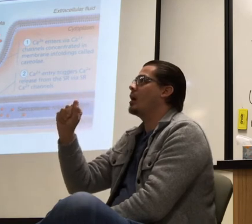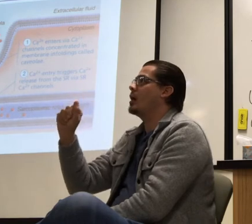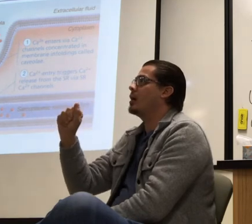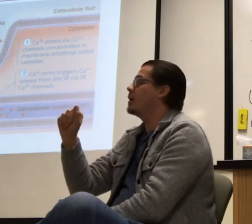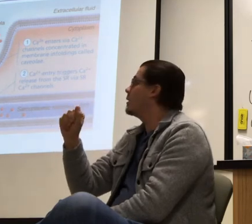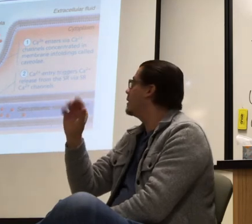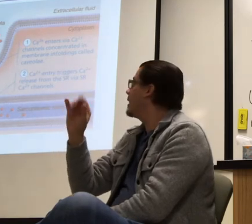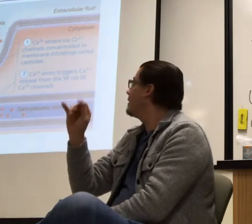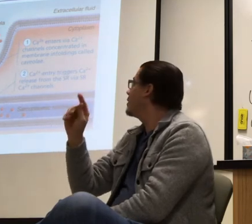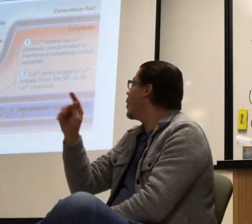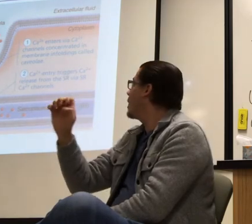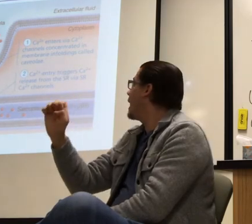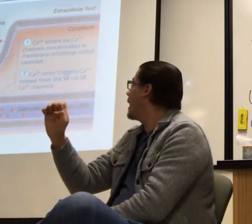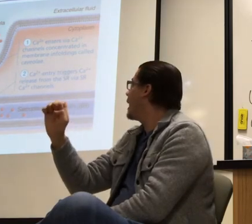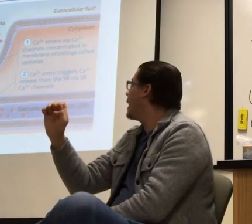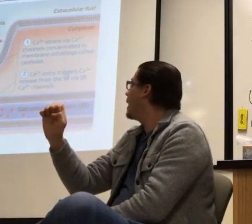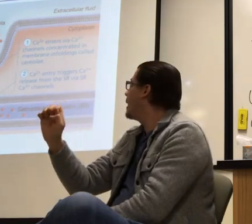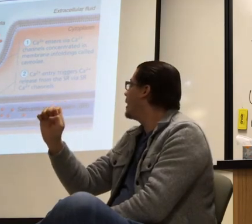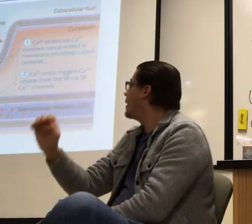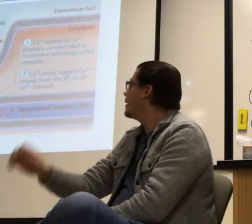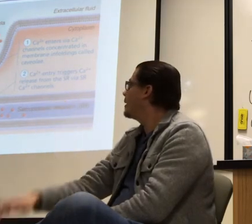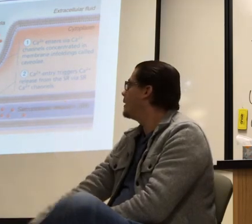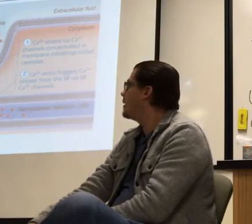They don't go that deep.